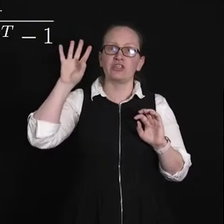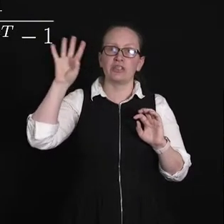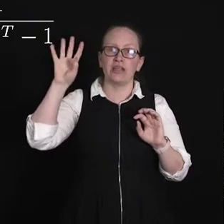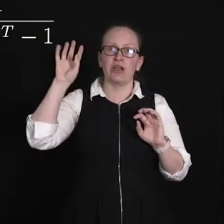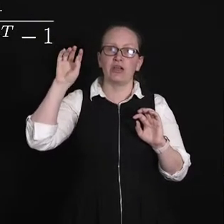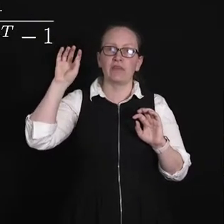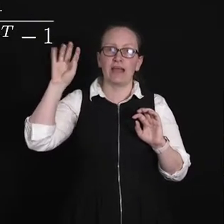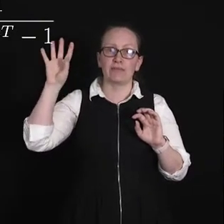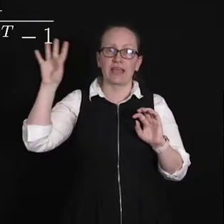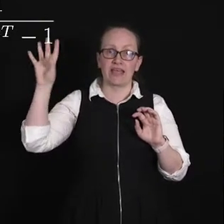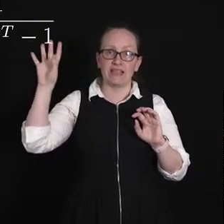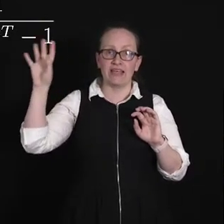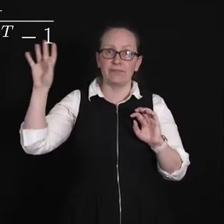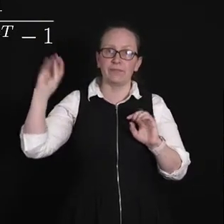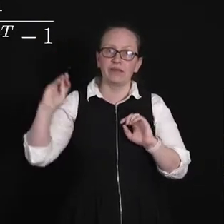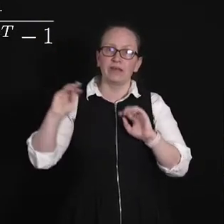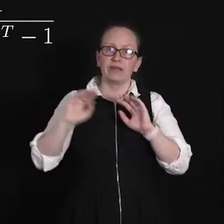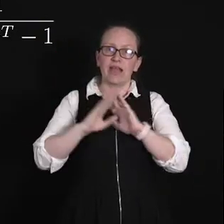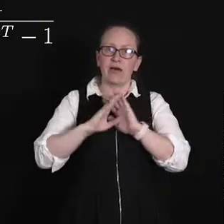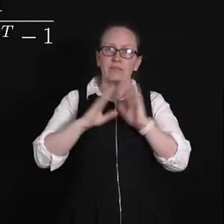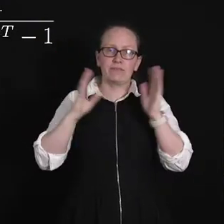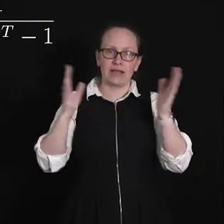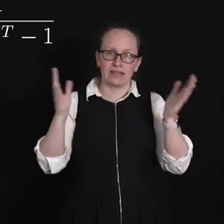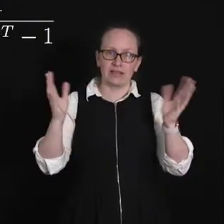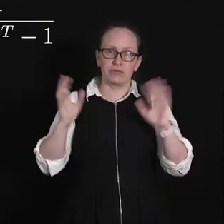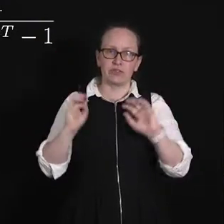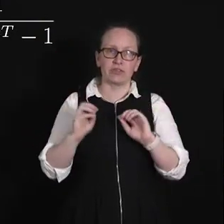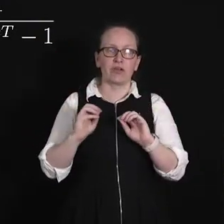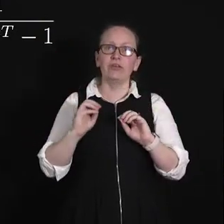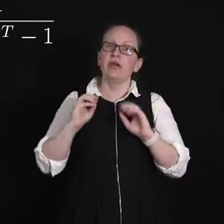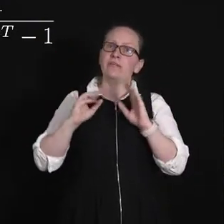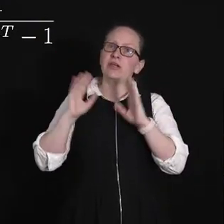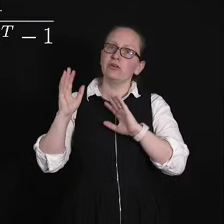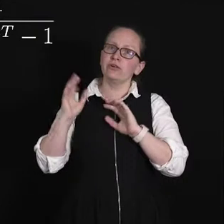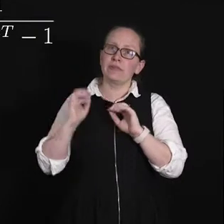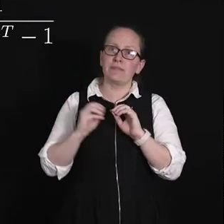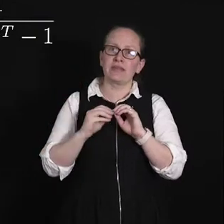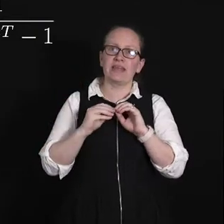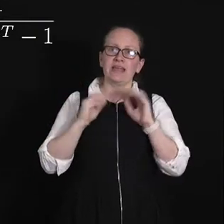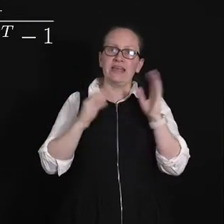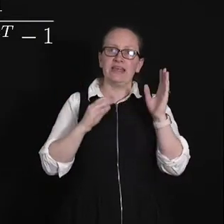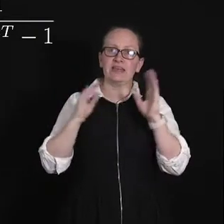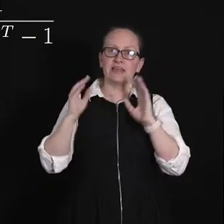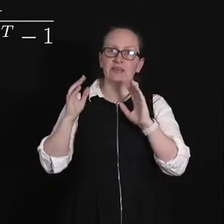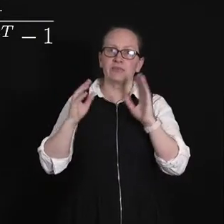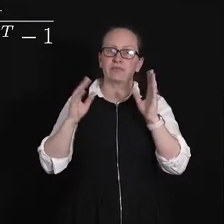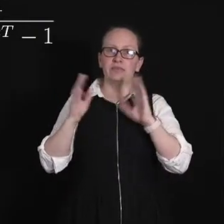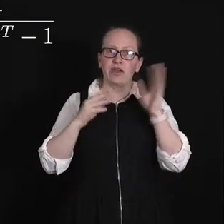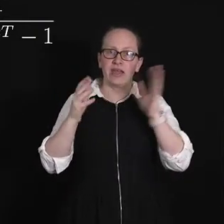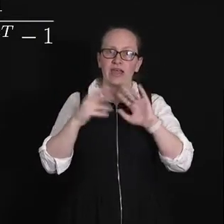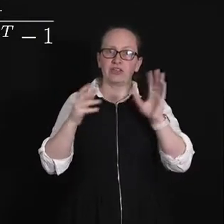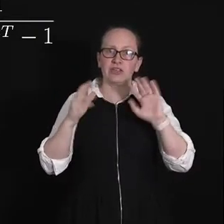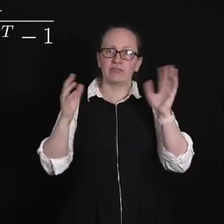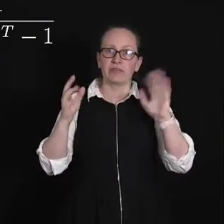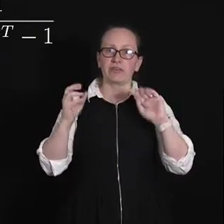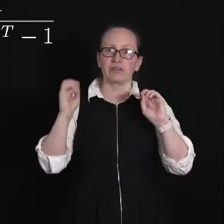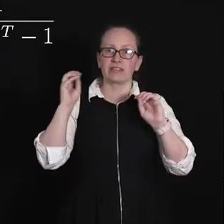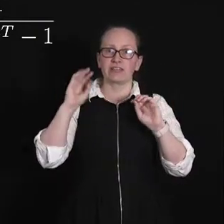hc over lambda kt. Now, back then it wasn't known, but you'll remember that e is the energy of a photon is given